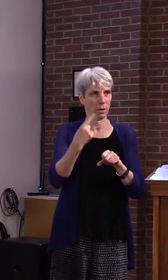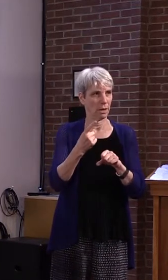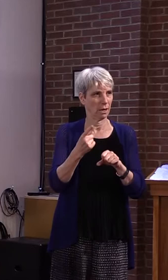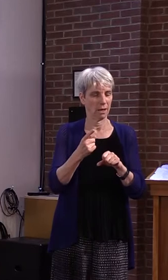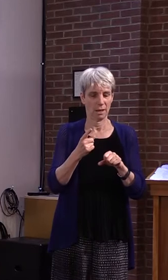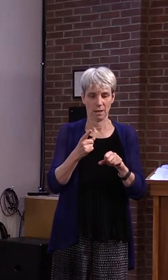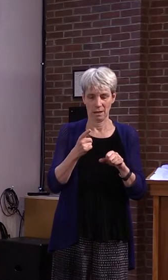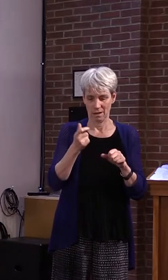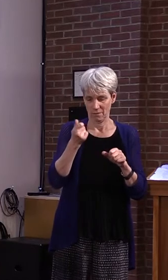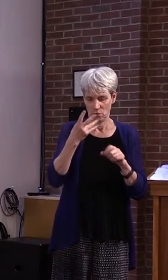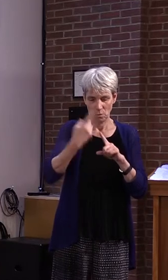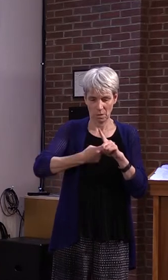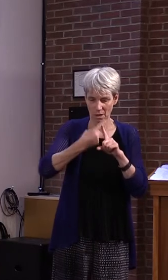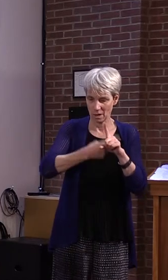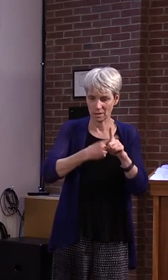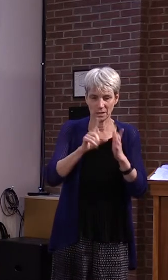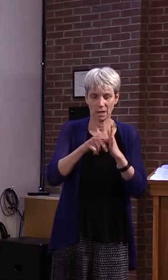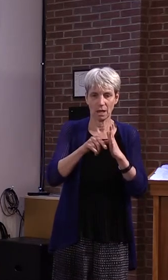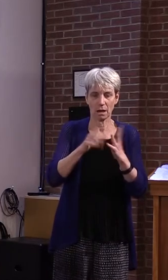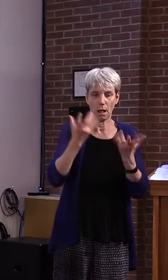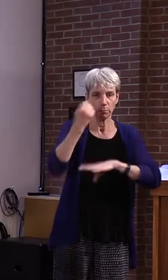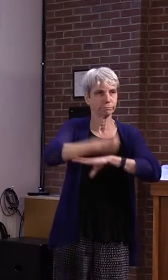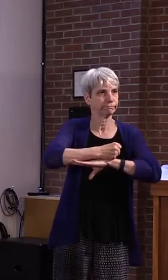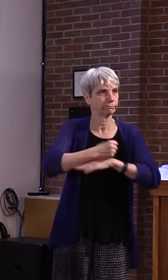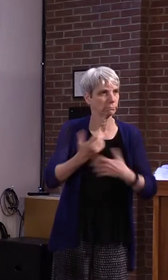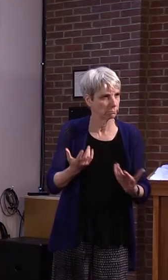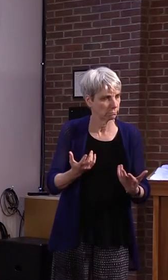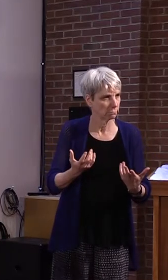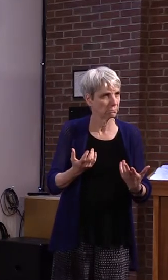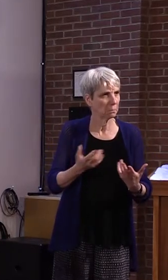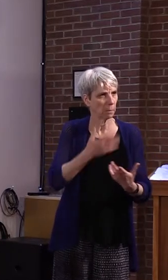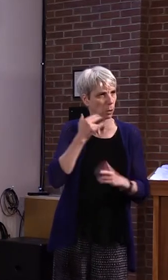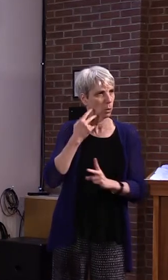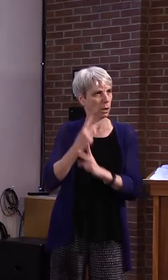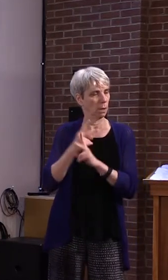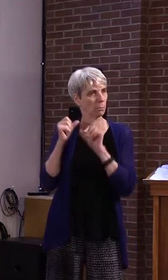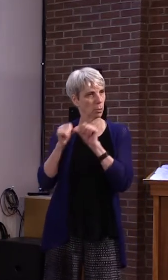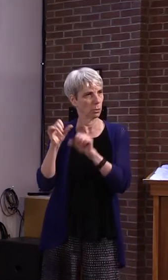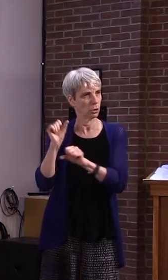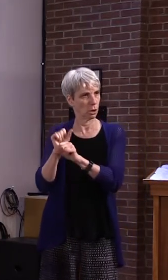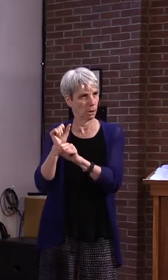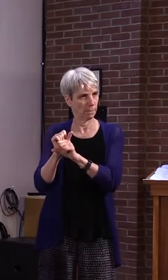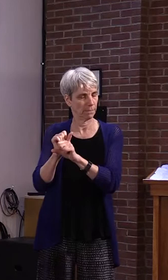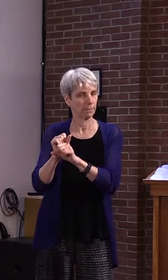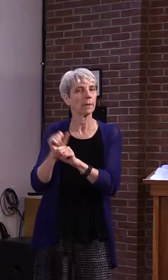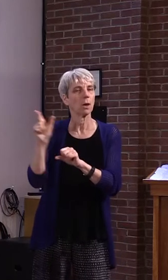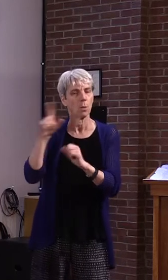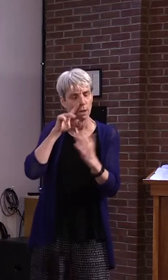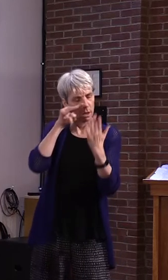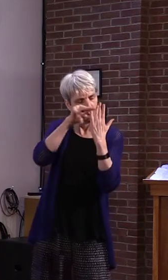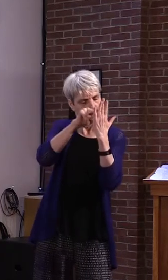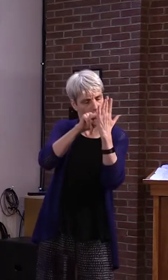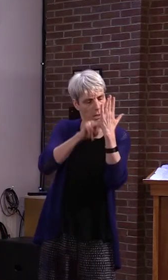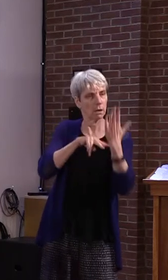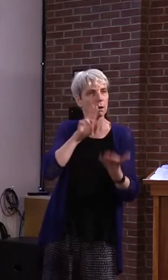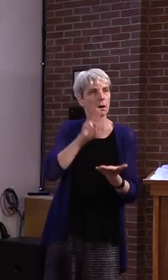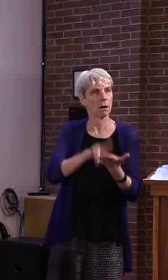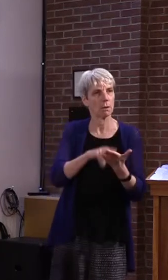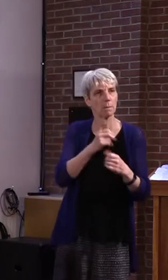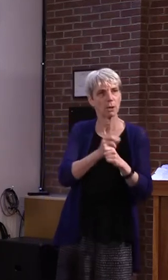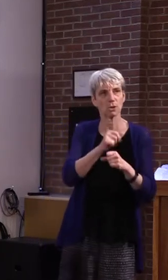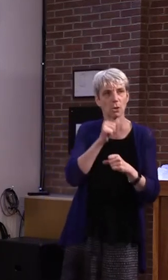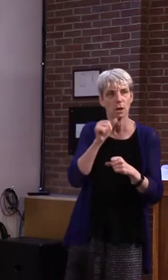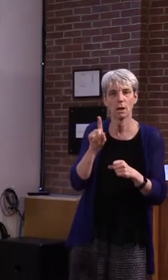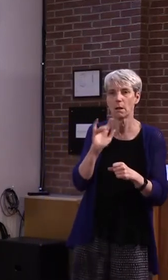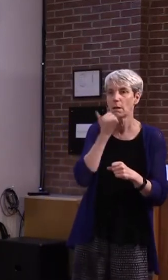in the makeup of the job. There, we can look at contract language too to make sure that we aren't poaching. We can